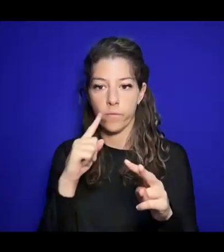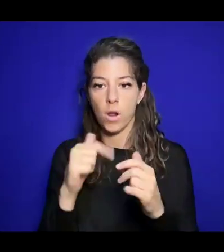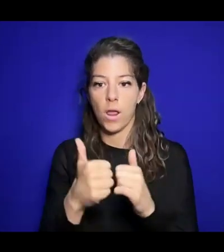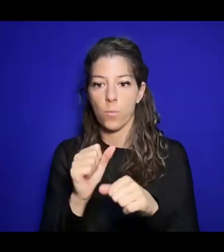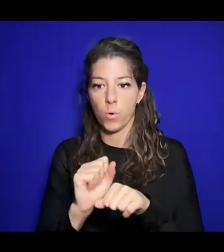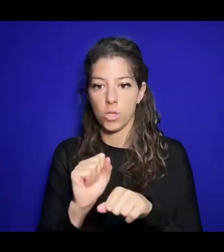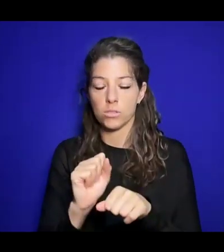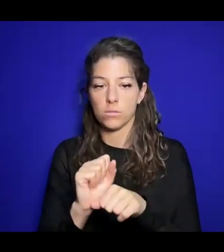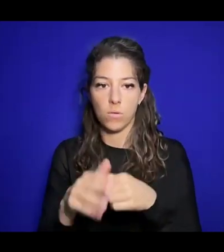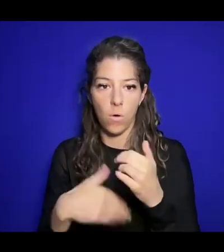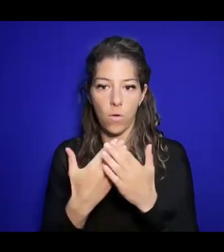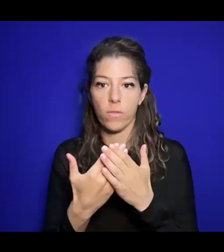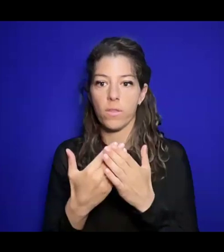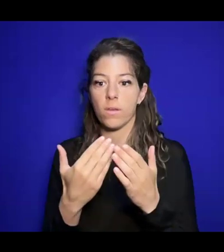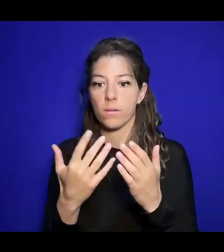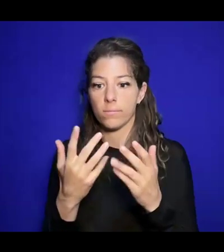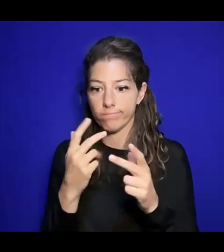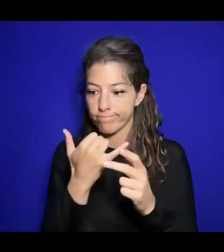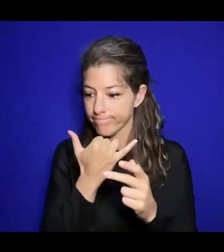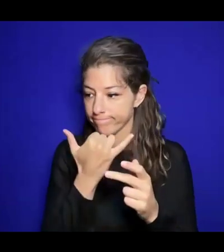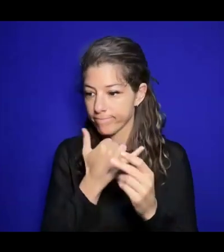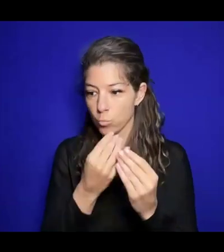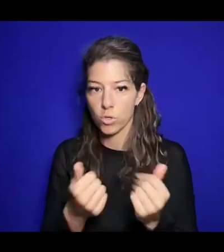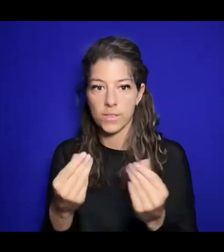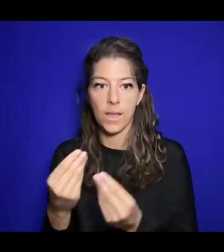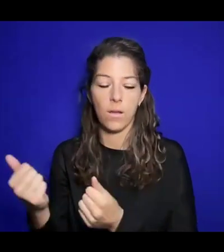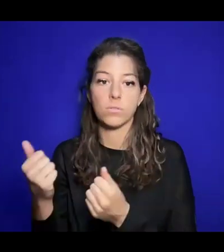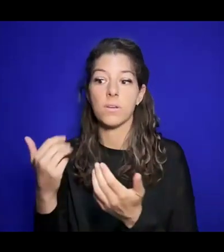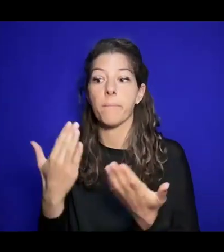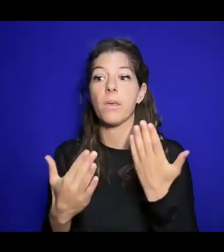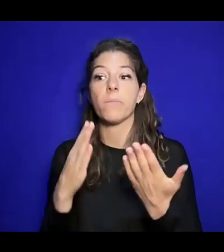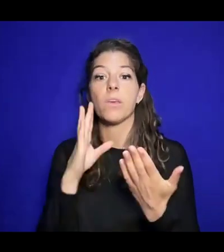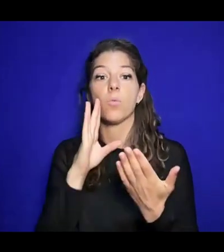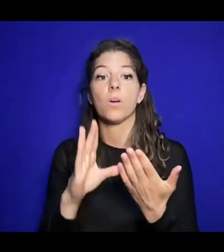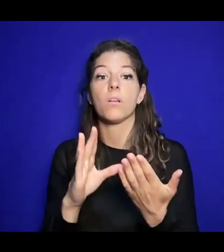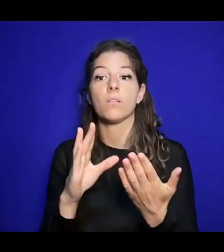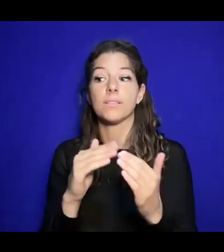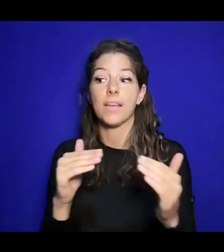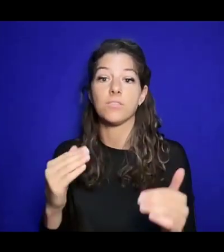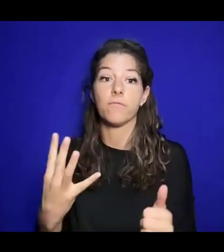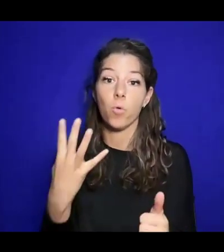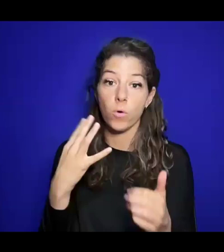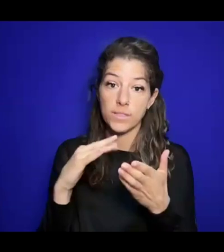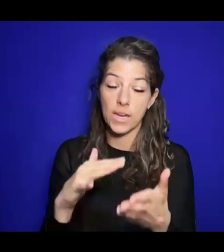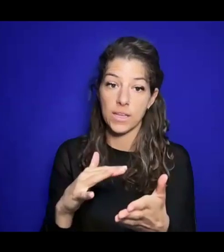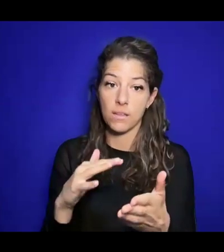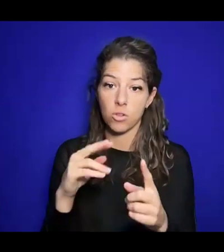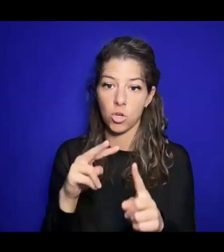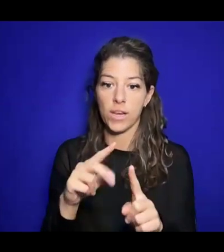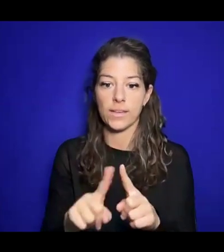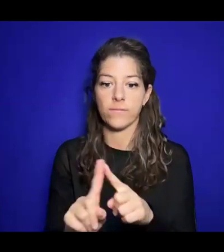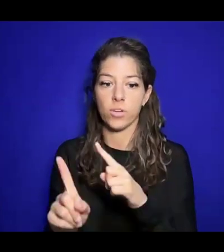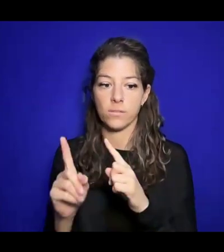works, to get all the kinks work out of the plan. And they might go into a stage 4 study where they're looking at